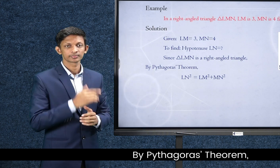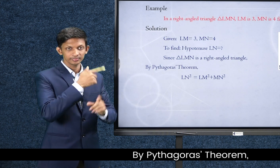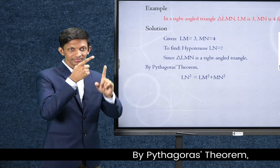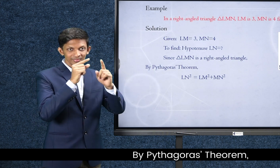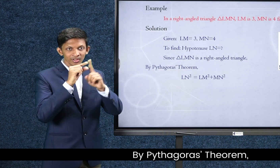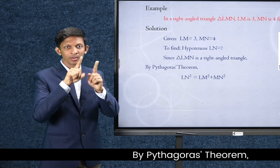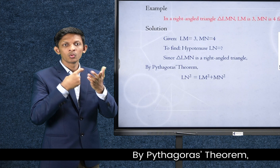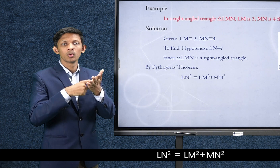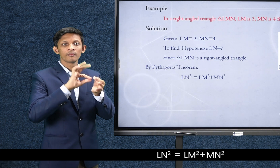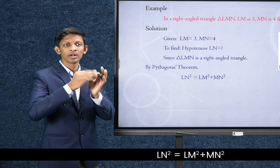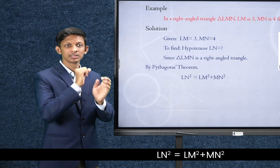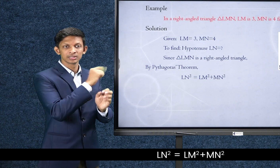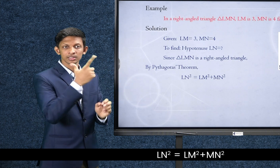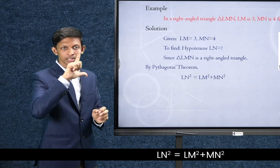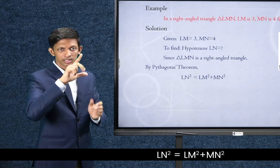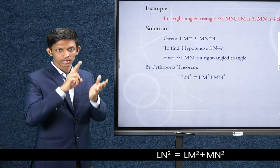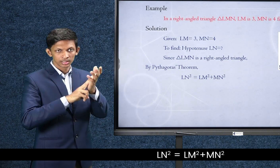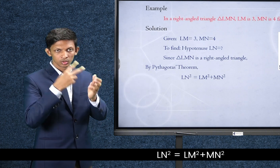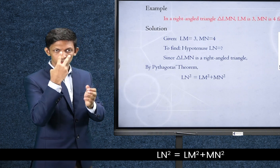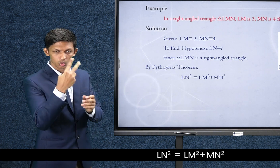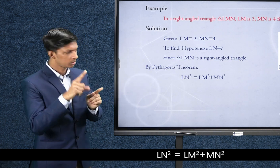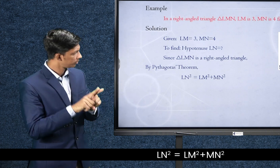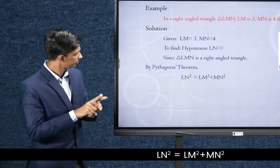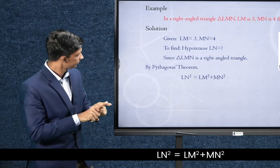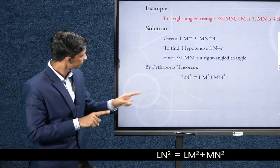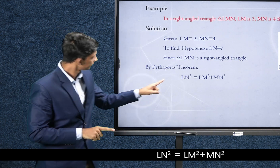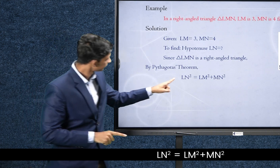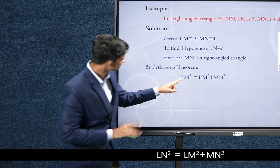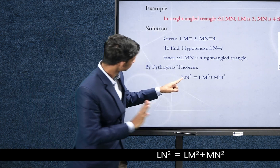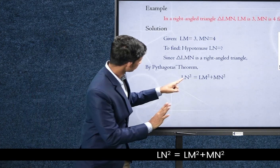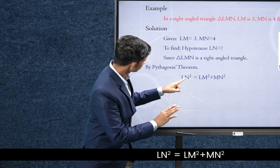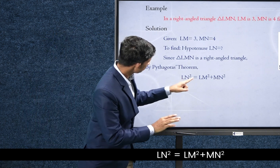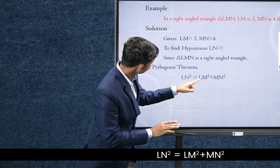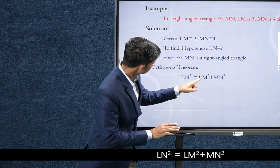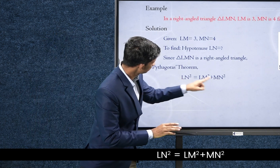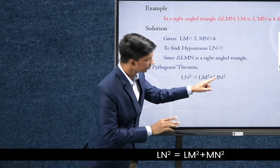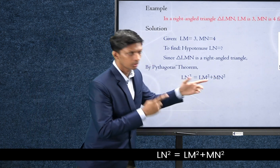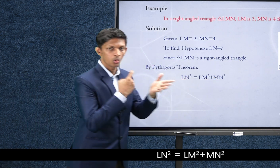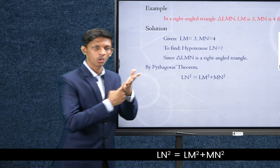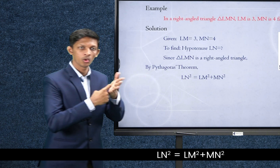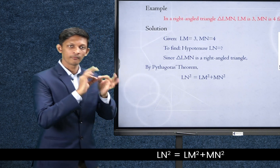By Pythagoras theorem, Ln square is equal to Lm square plus Mn square.